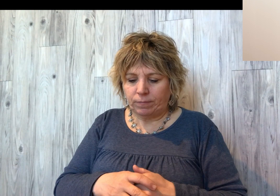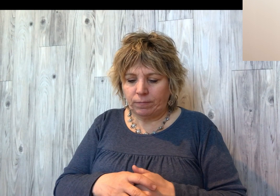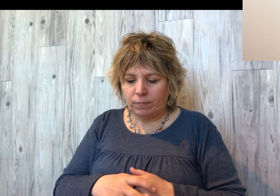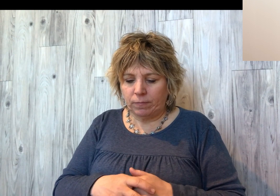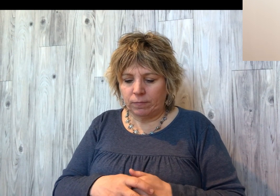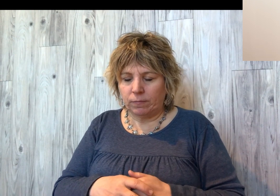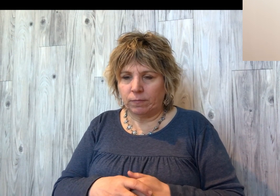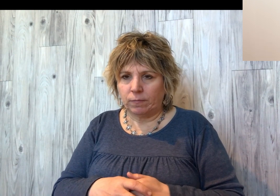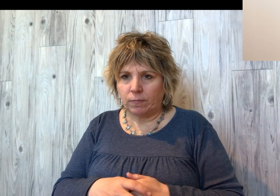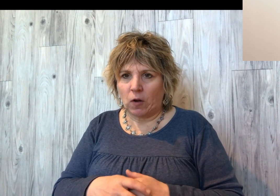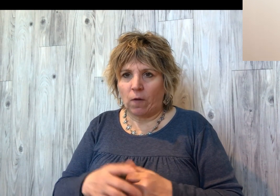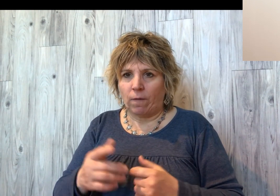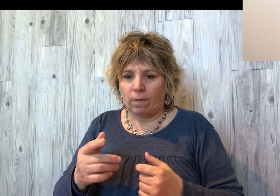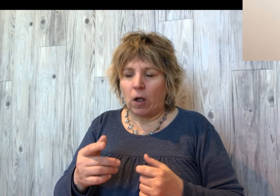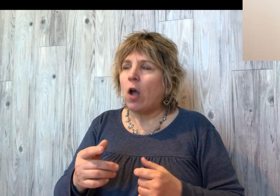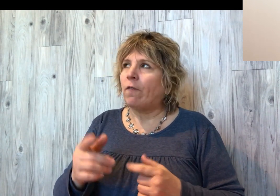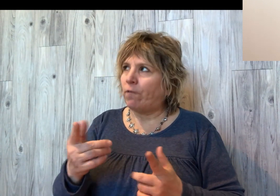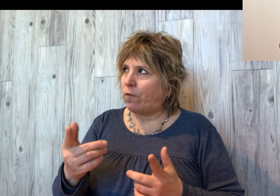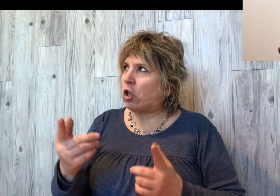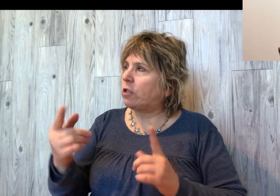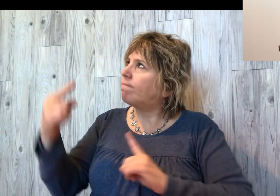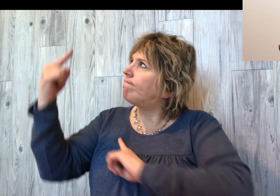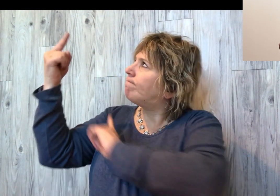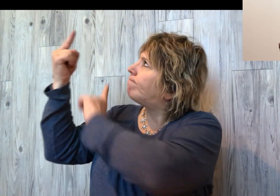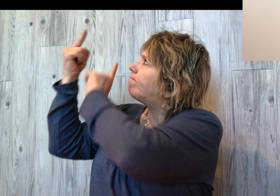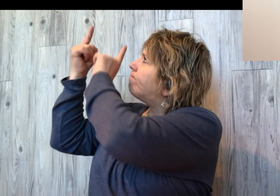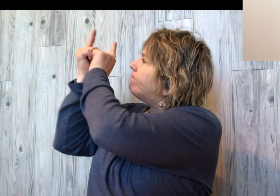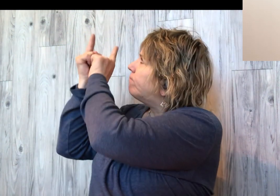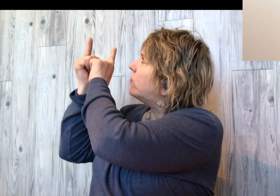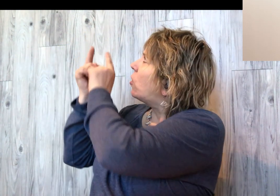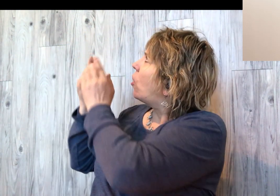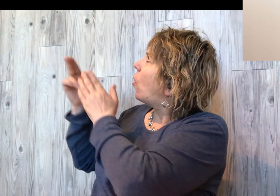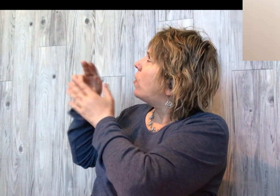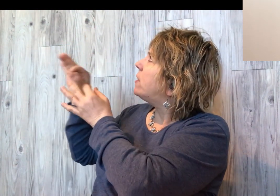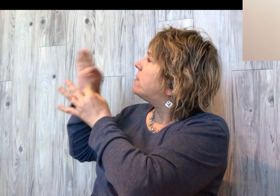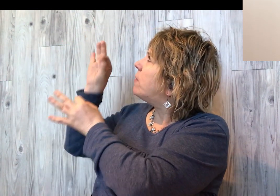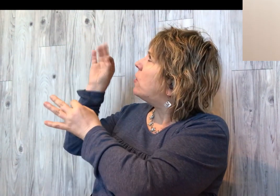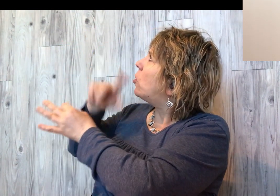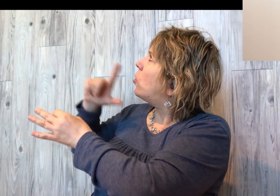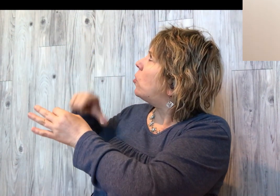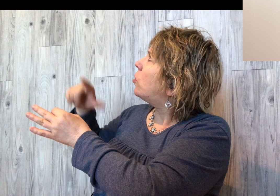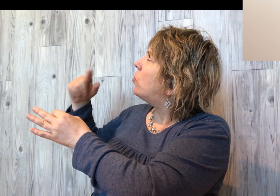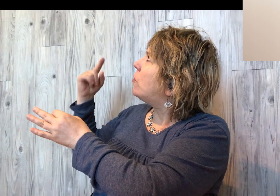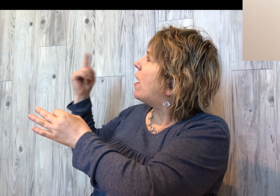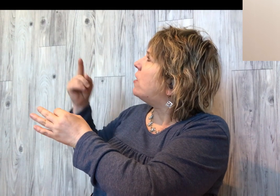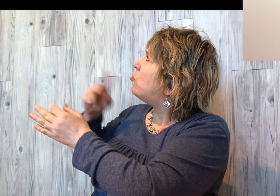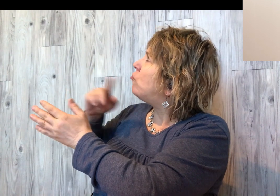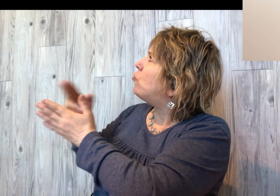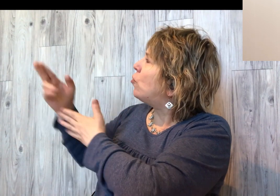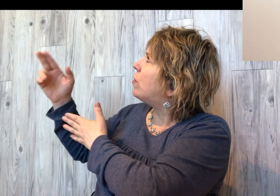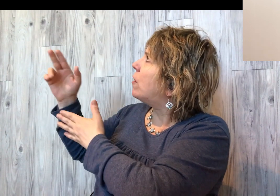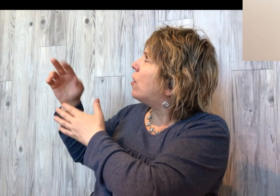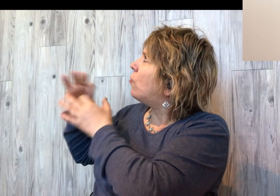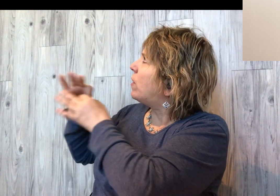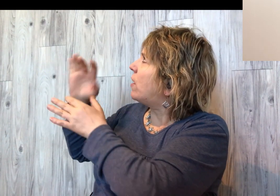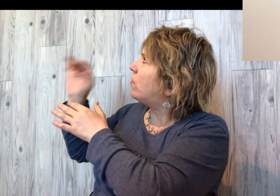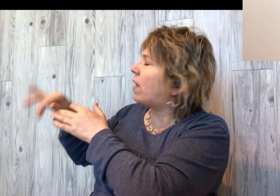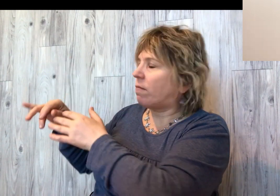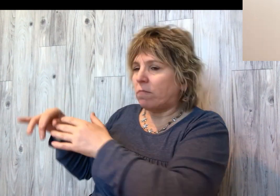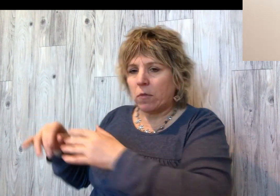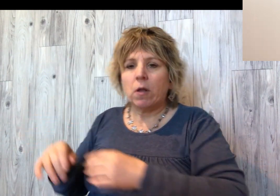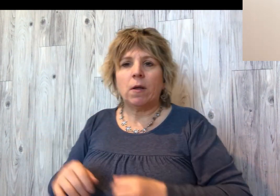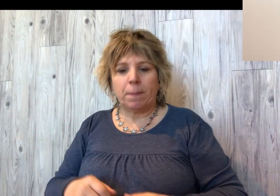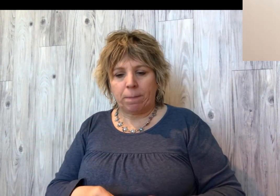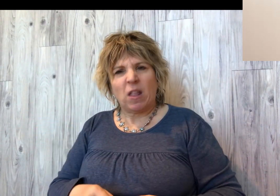while, here's what I do. First of all, I go to God. And I ask the Holy Spirit, I say, Lord, is there any truth in this at all? Because